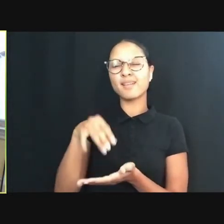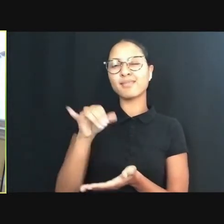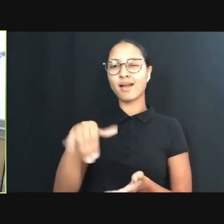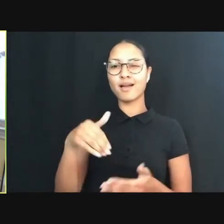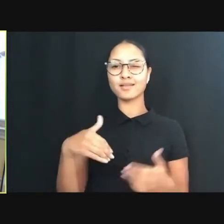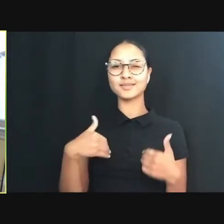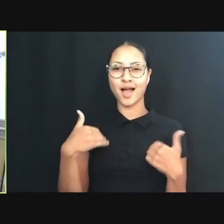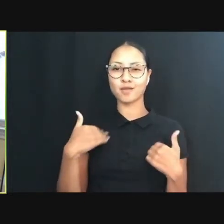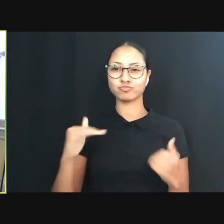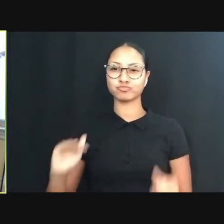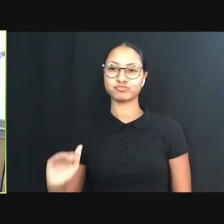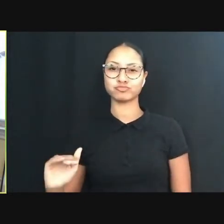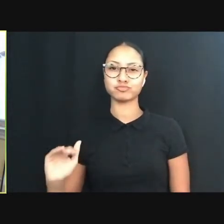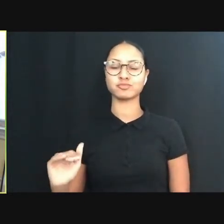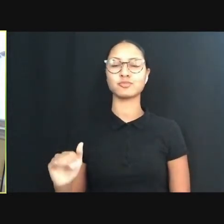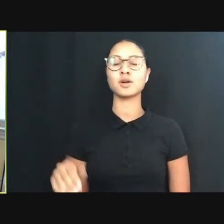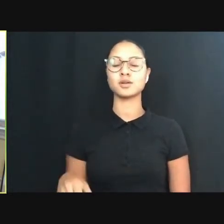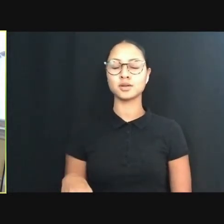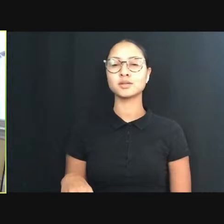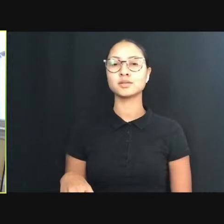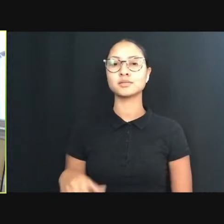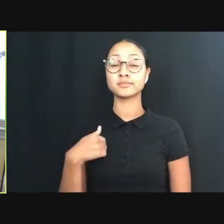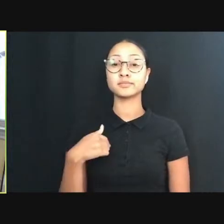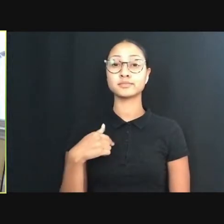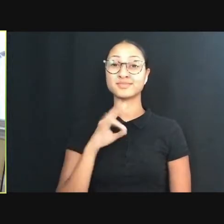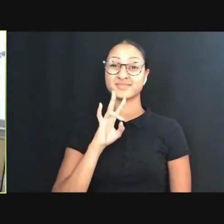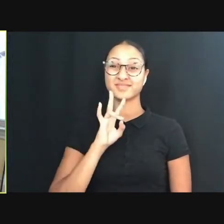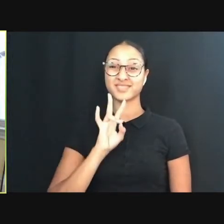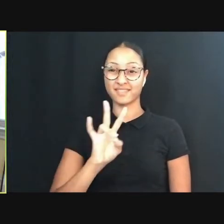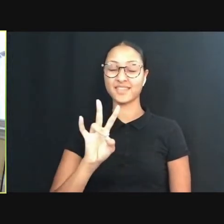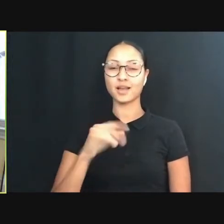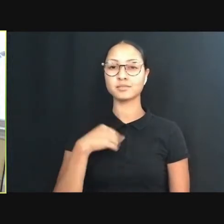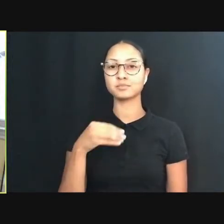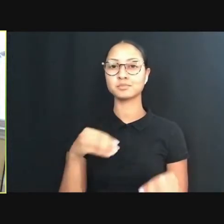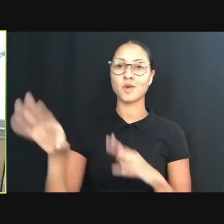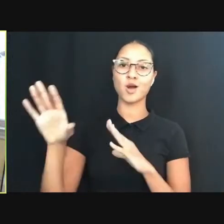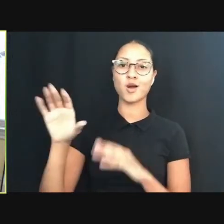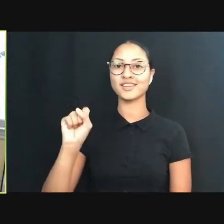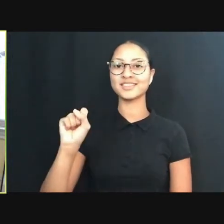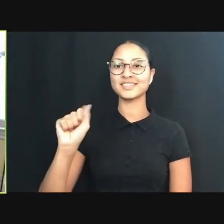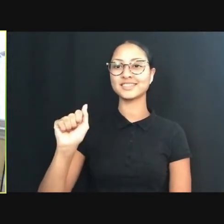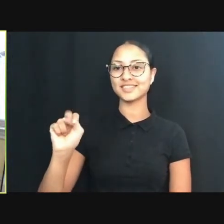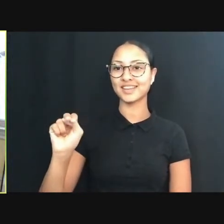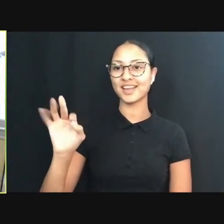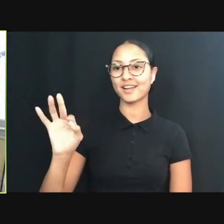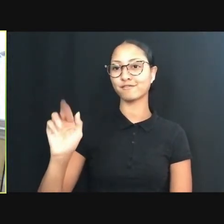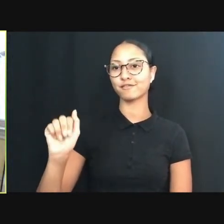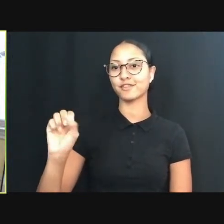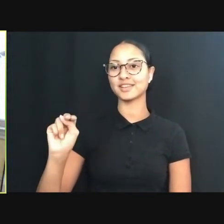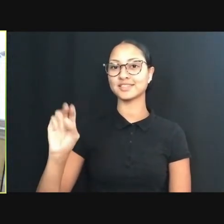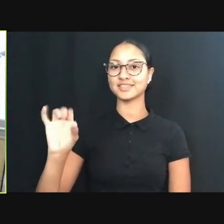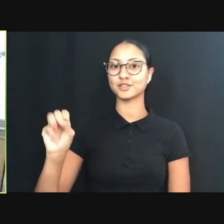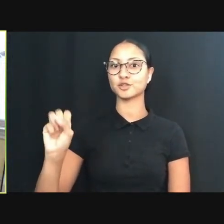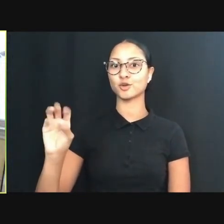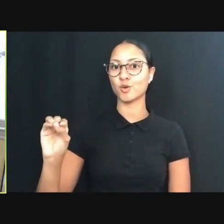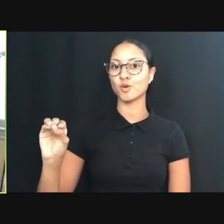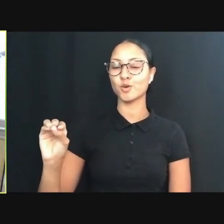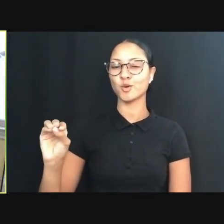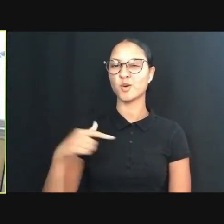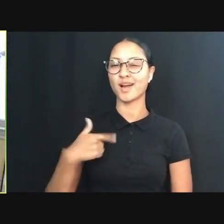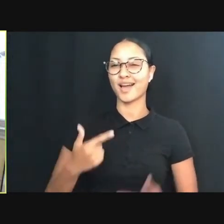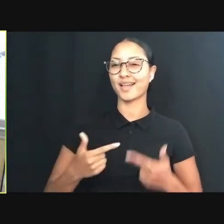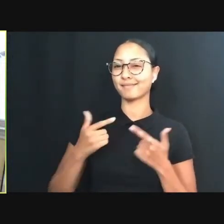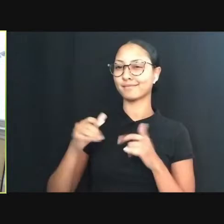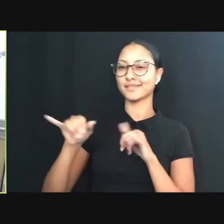was 7, I moved to San Francisco, and that's the place that I've lived for longest before I came to New York. So I've been